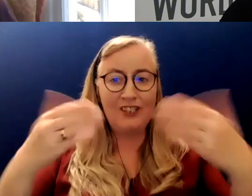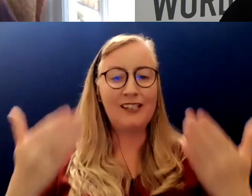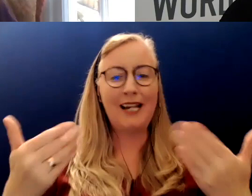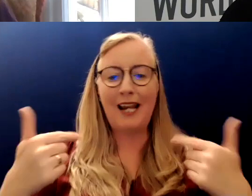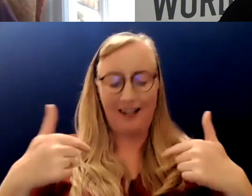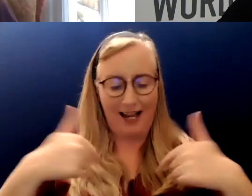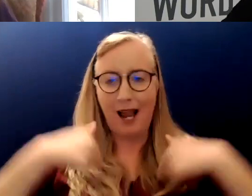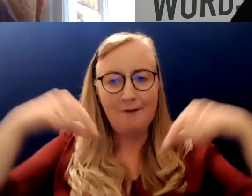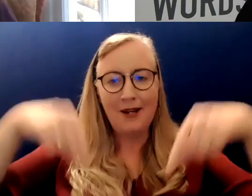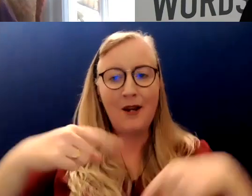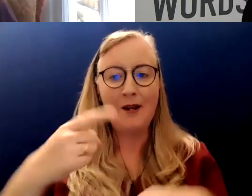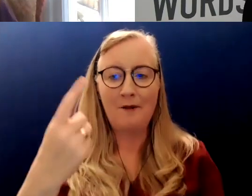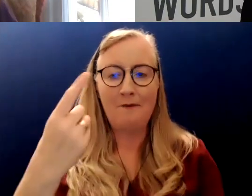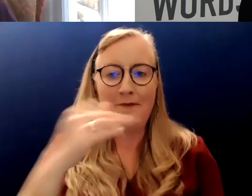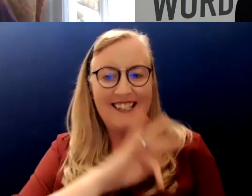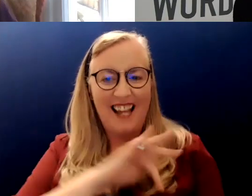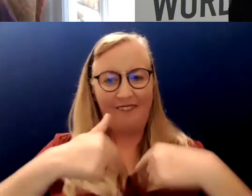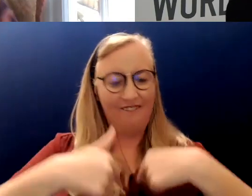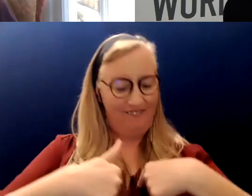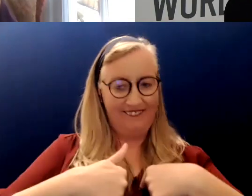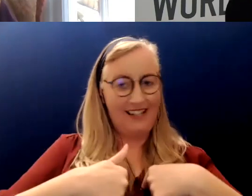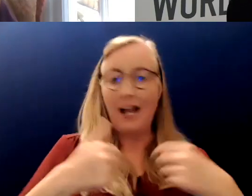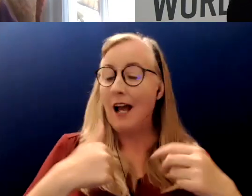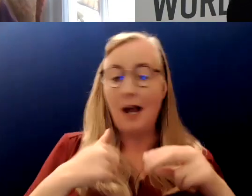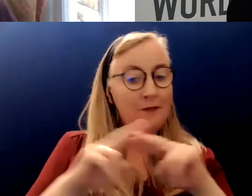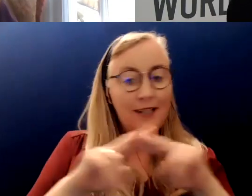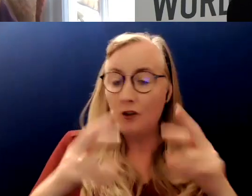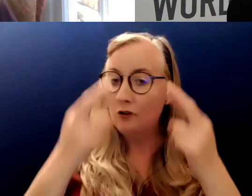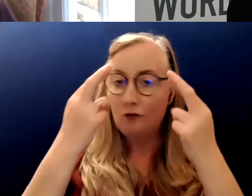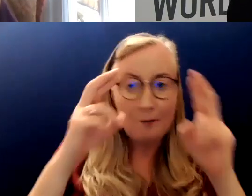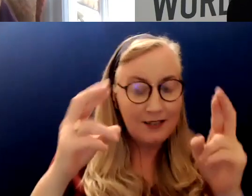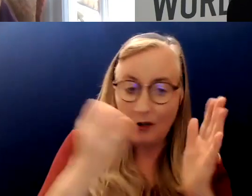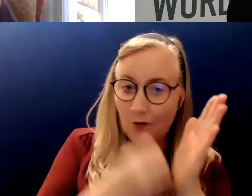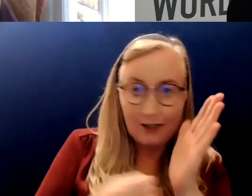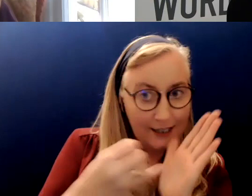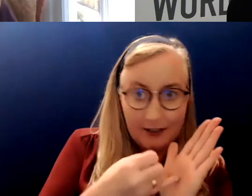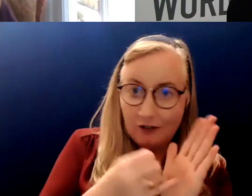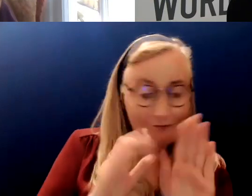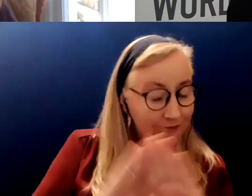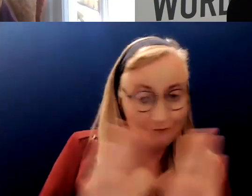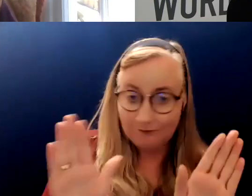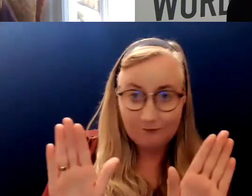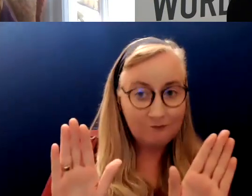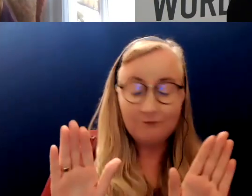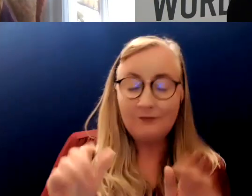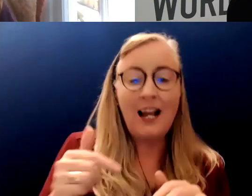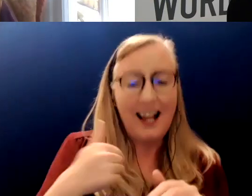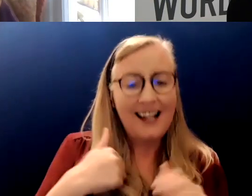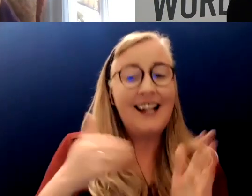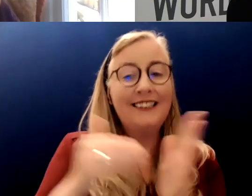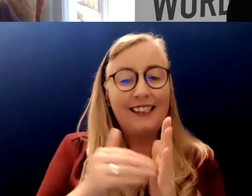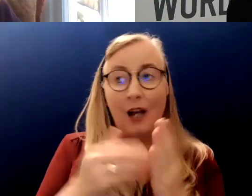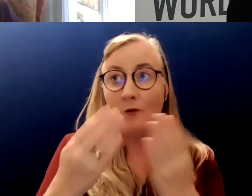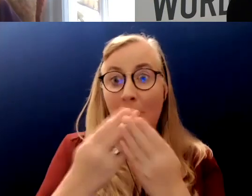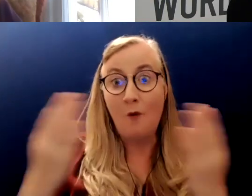myself. Ex- Um, I'm not representing the organization. And although I was on the board for